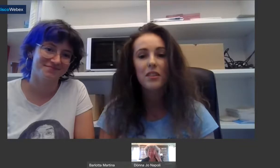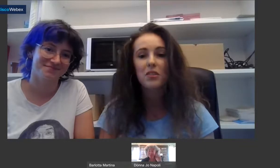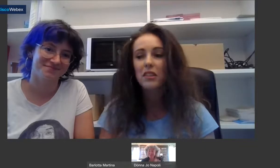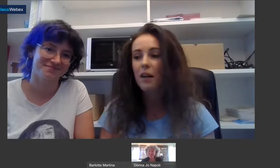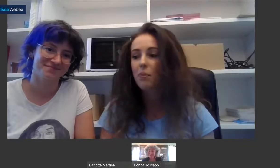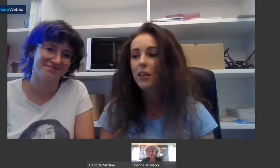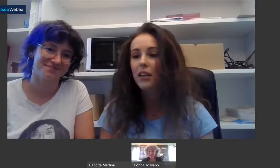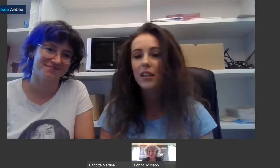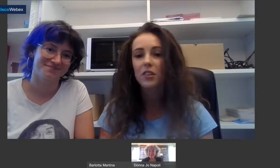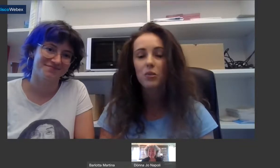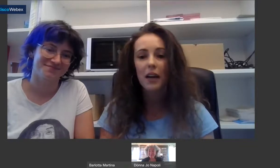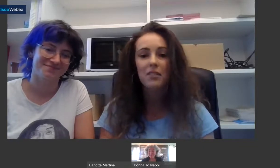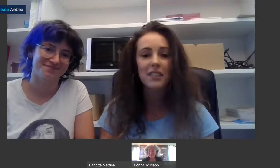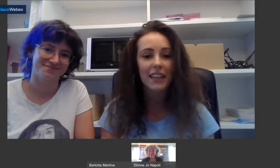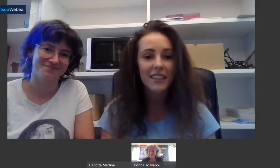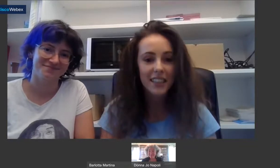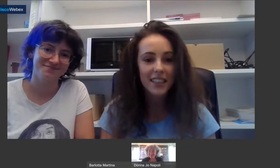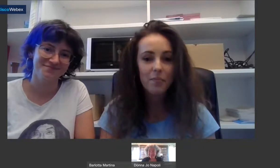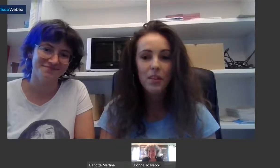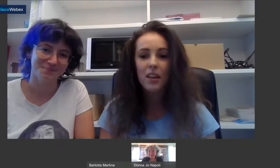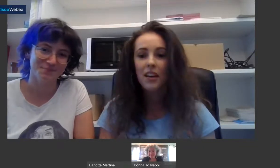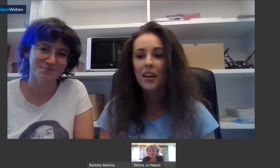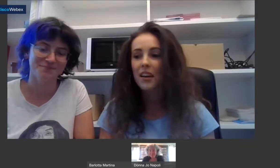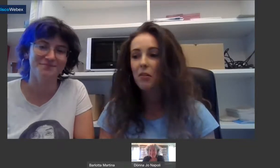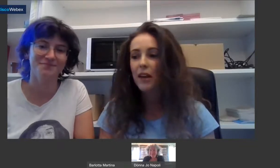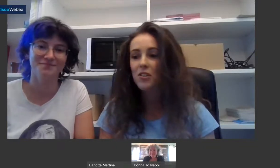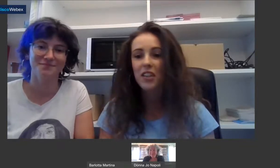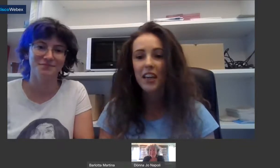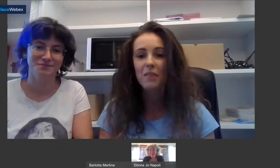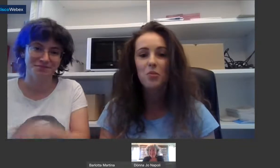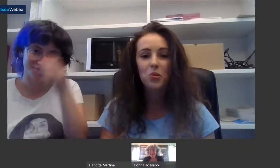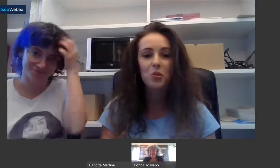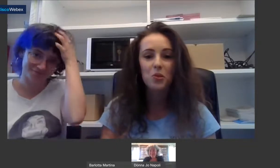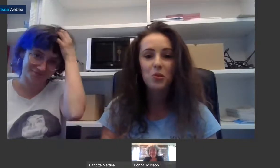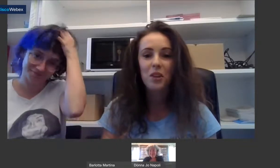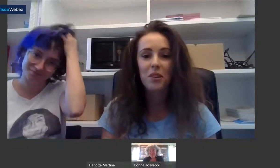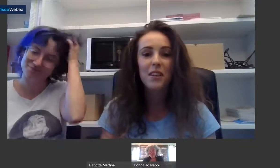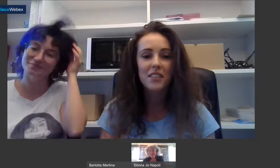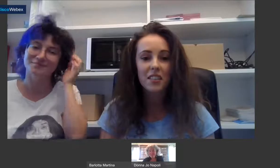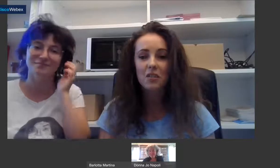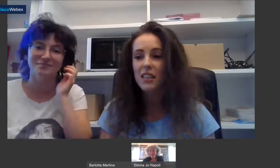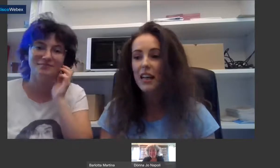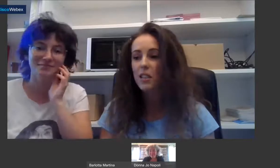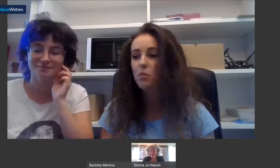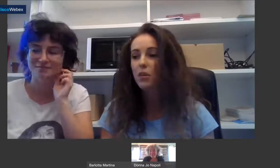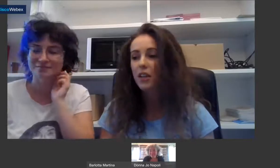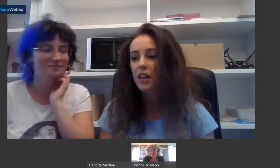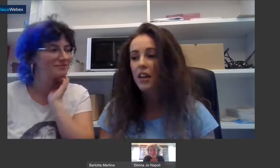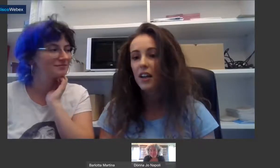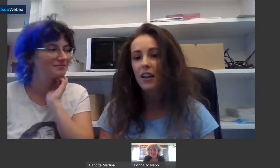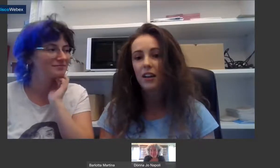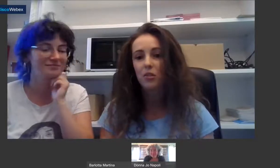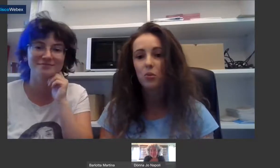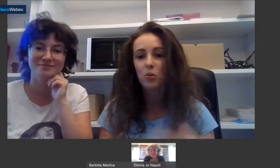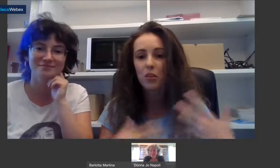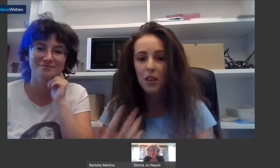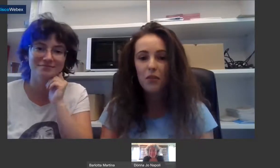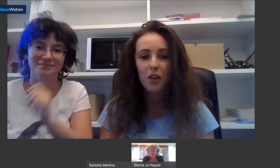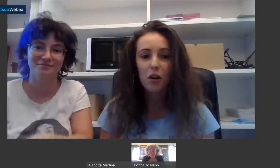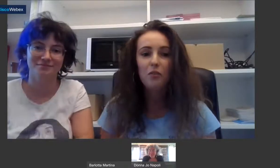Professor Napoli in 2019 when she came to the University of Salzburg to give a